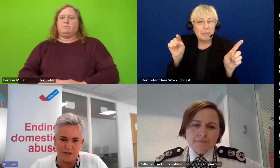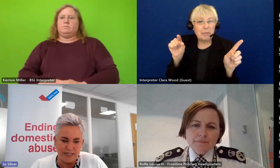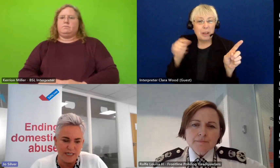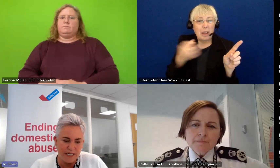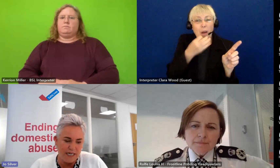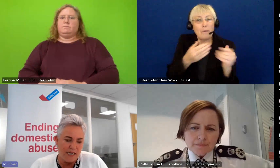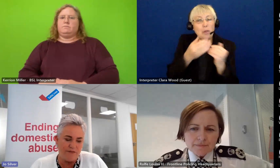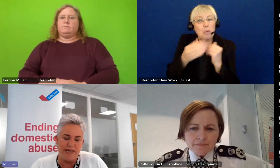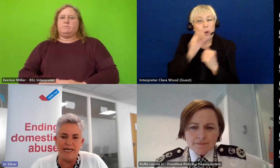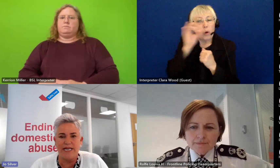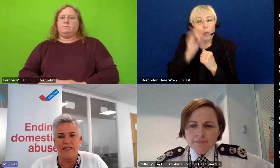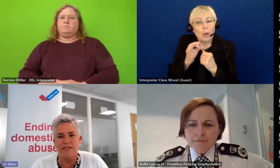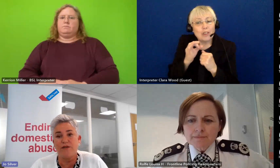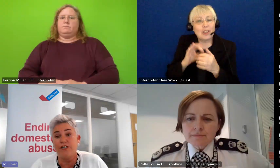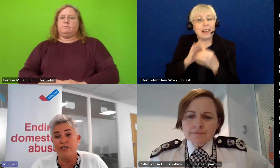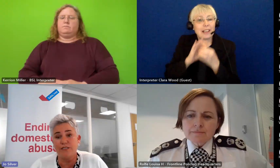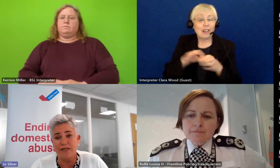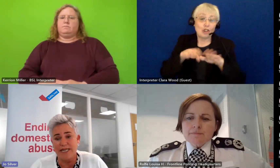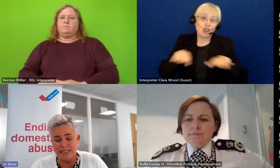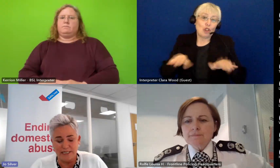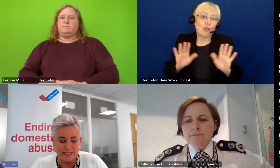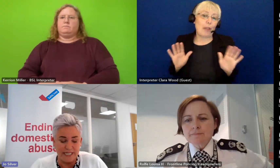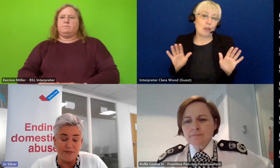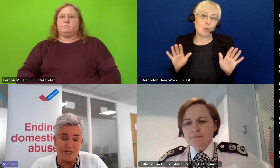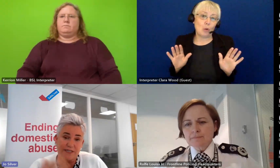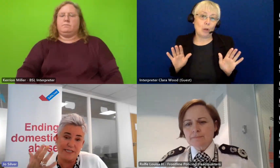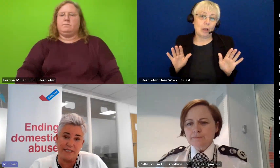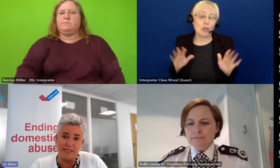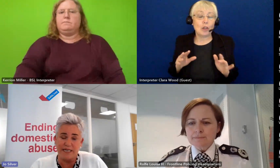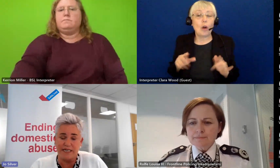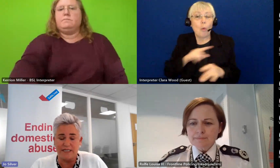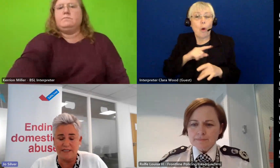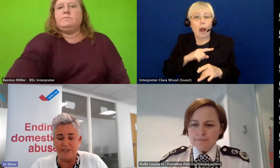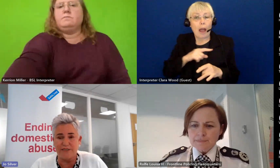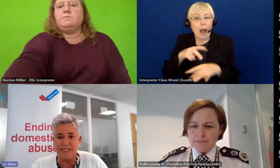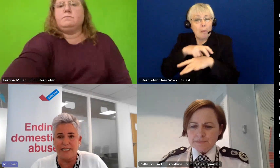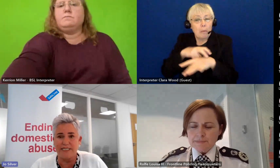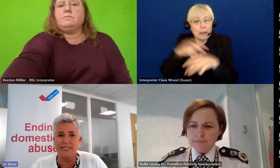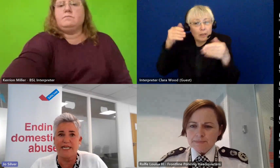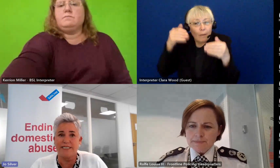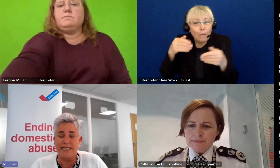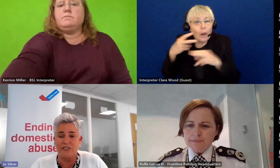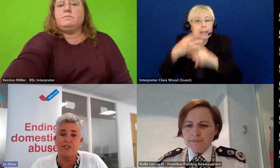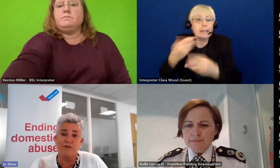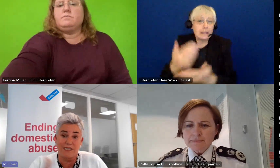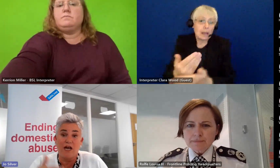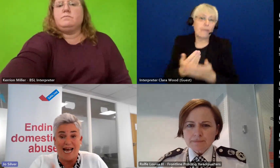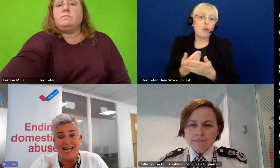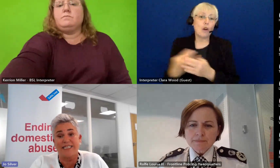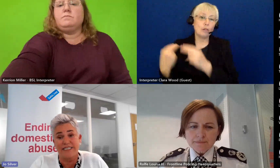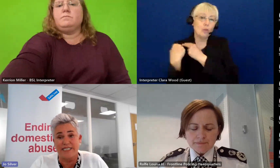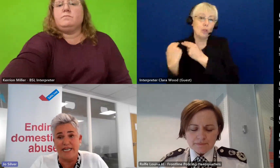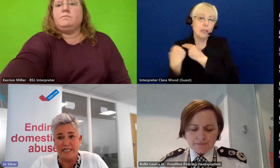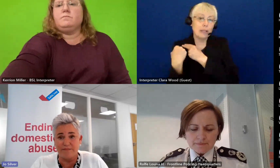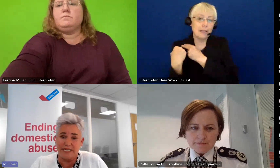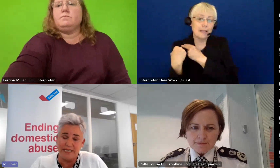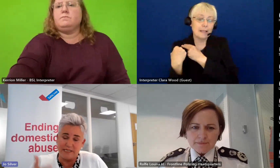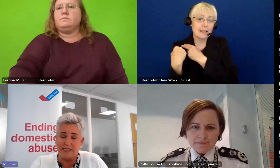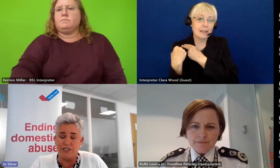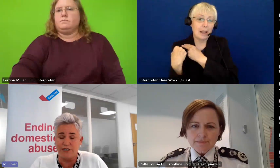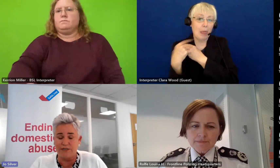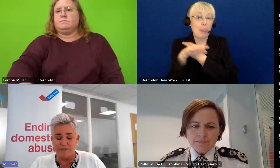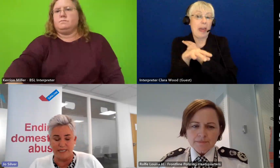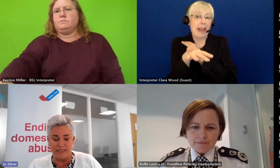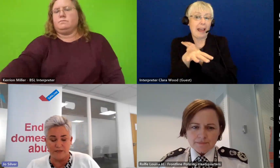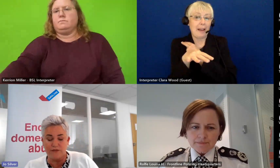around children, and really to alert police of safeguarding duties and issues at the scene,